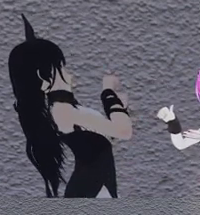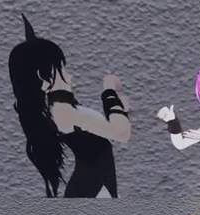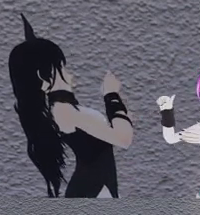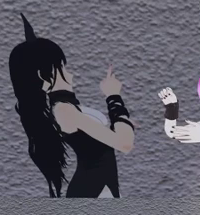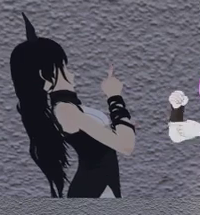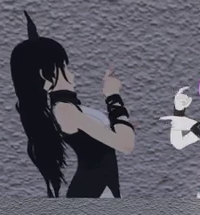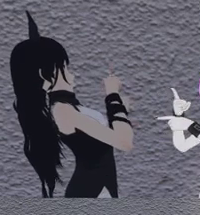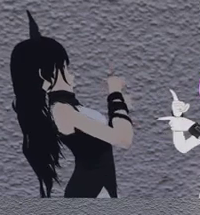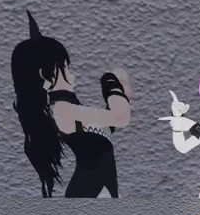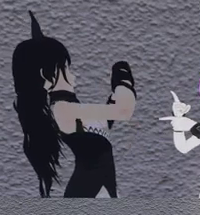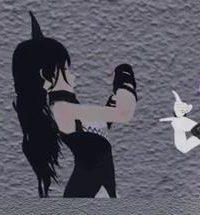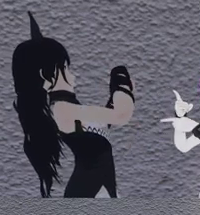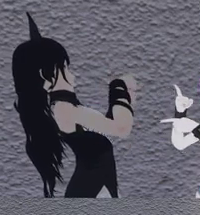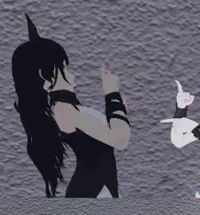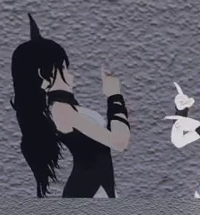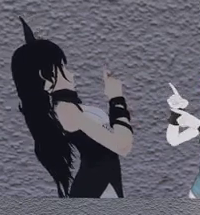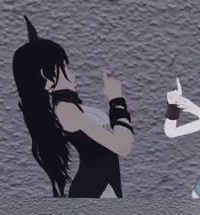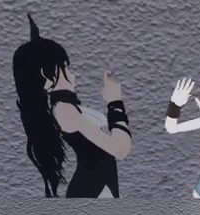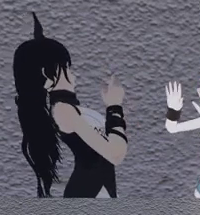Yeah, right.